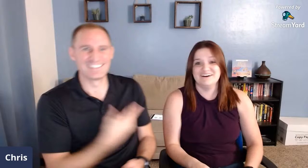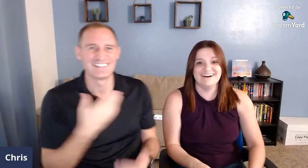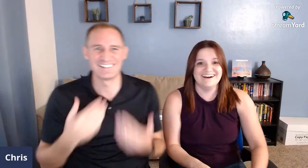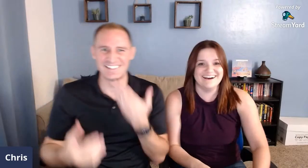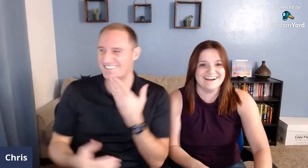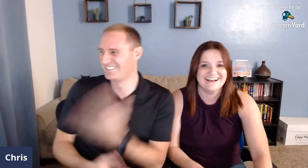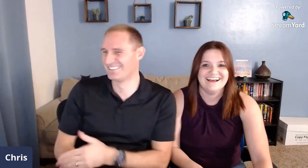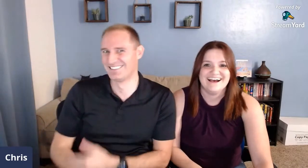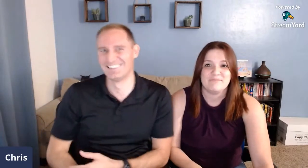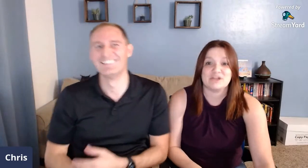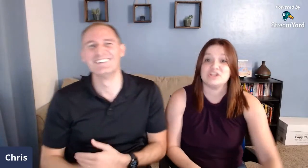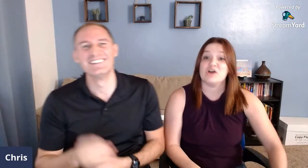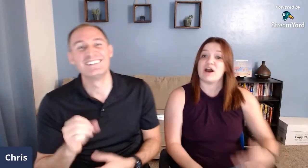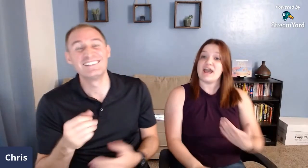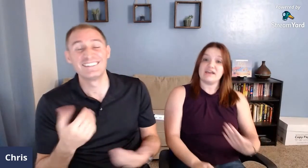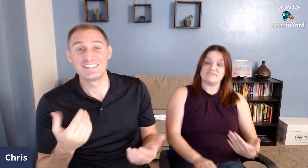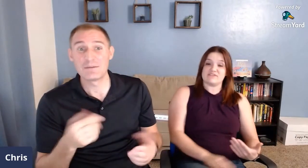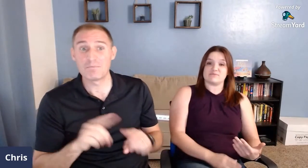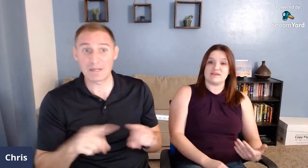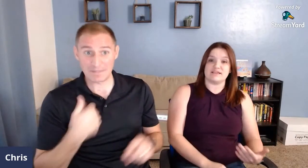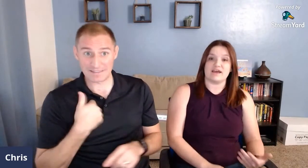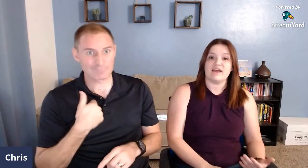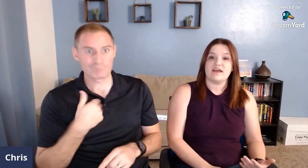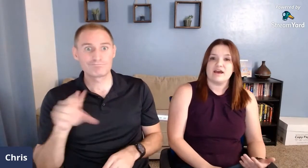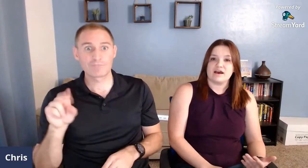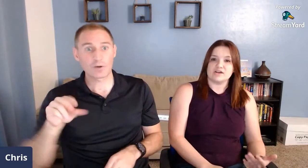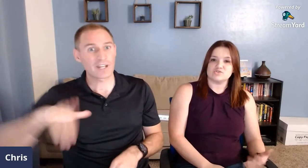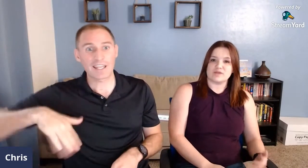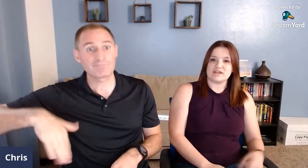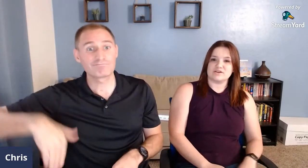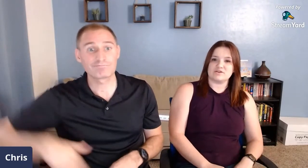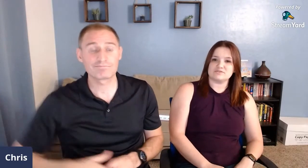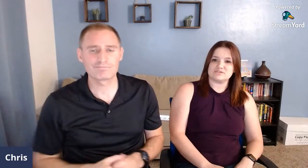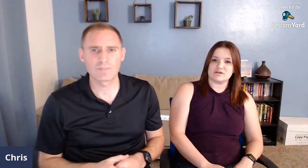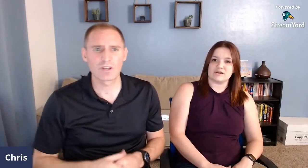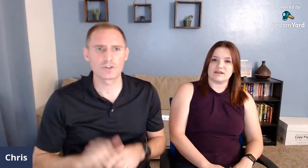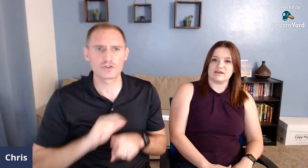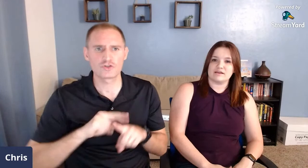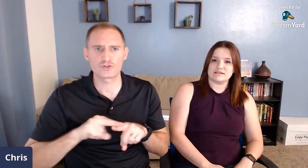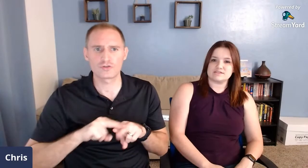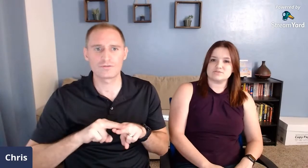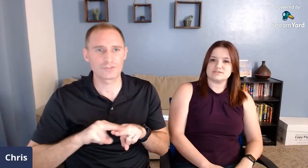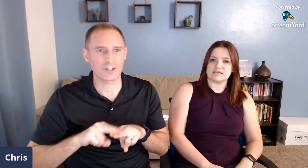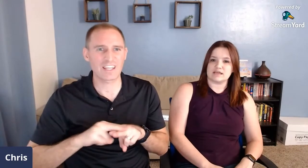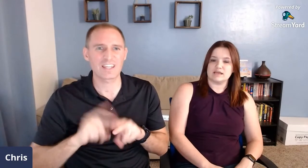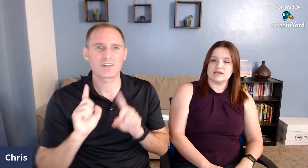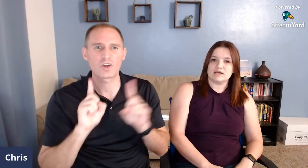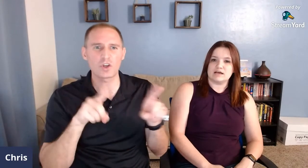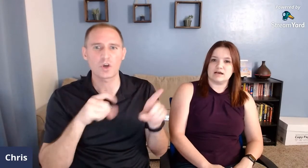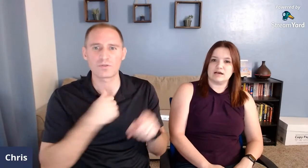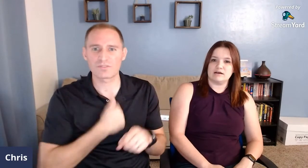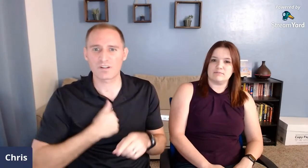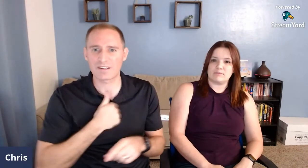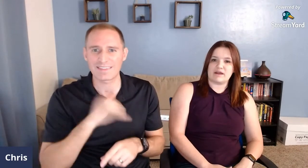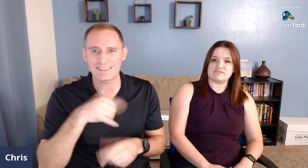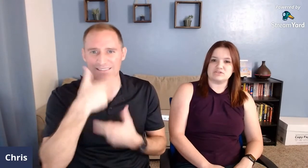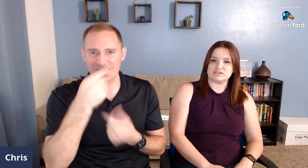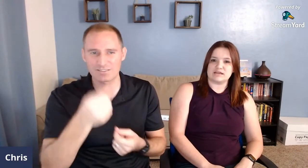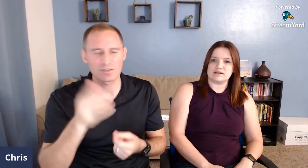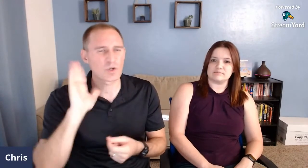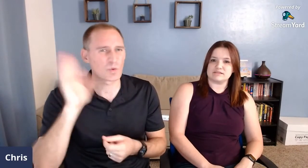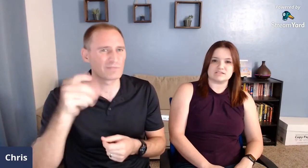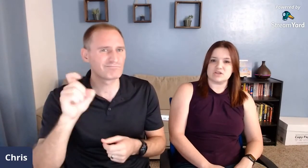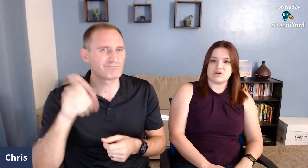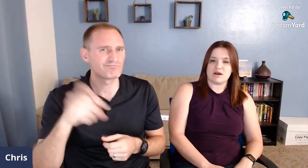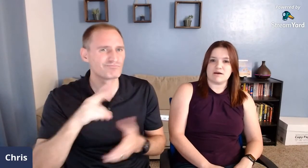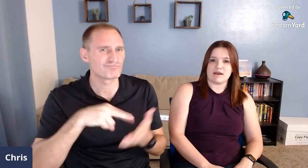you. But no, I have never read that. Train Go Sorry. That's interesting. I'm going to have to look